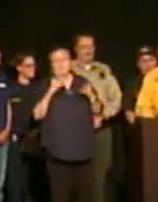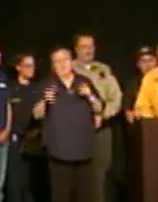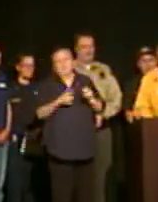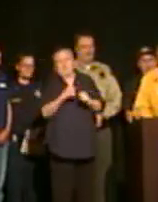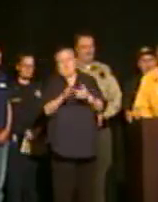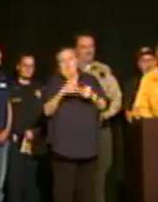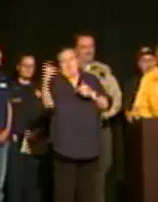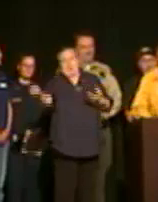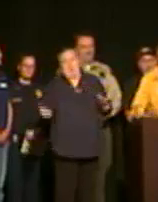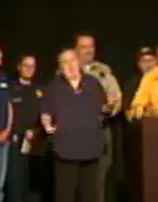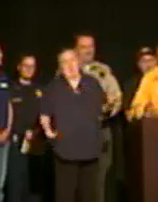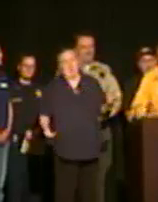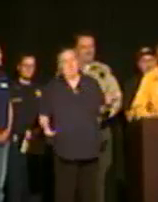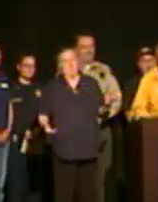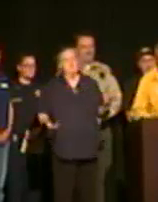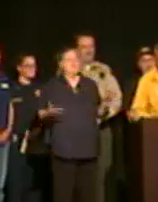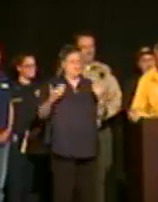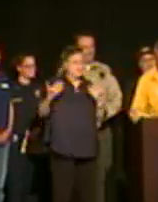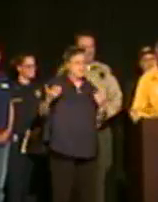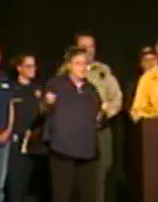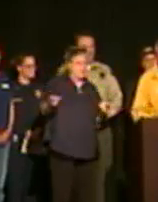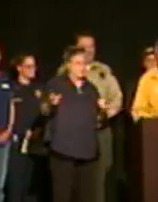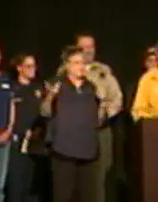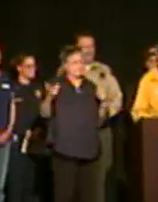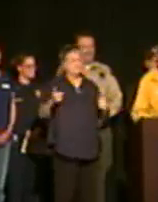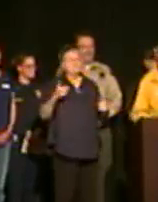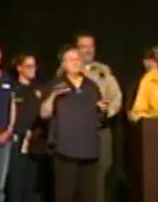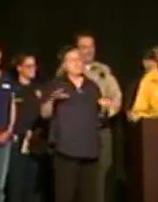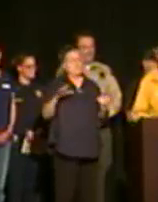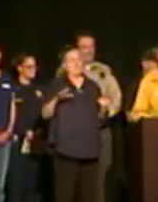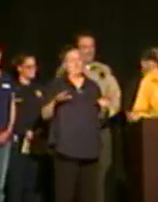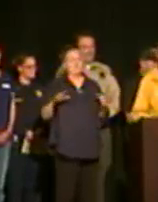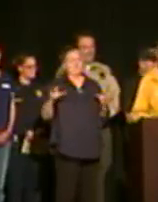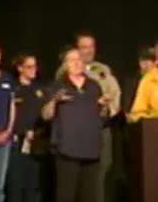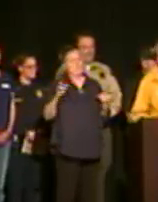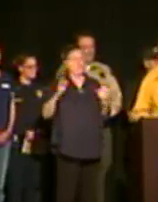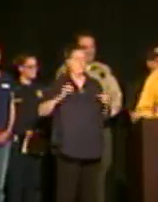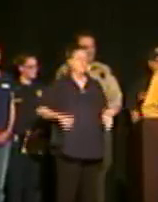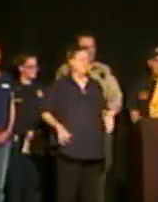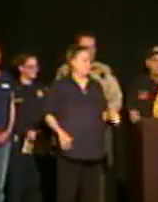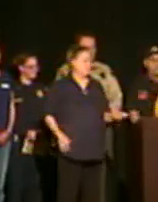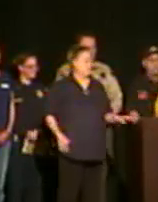goes. Okay? So we're doing a. We'd